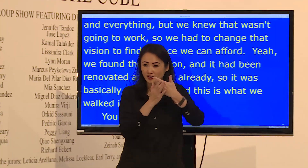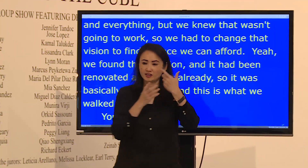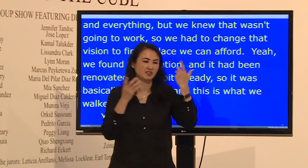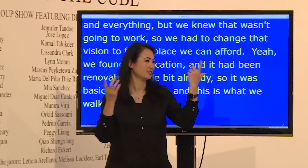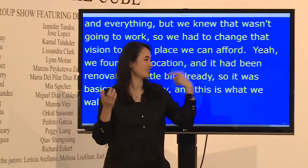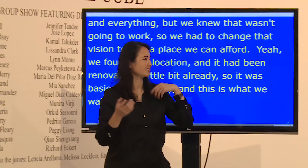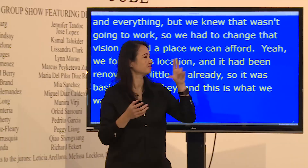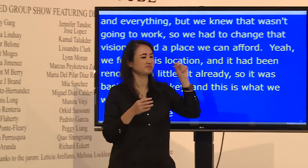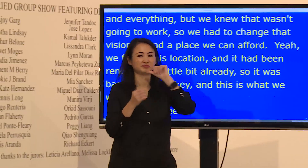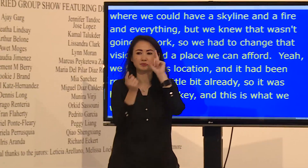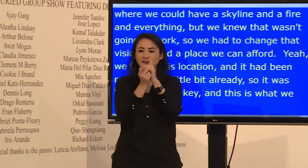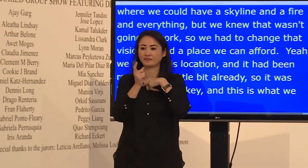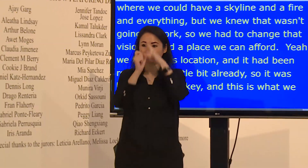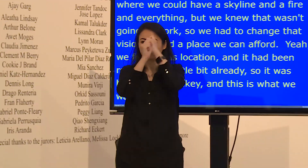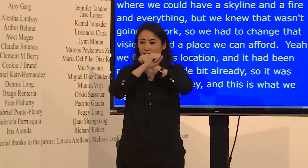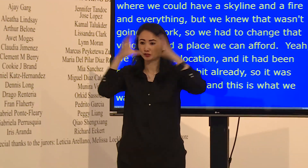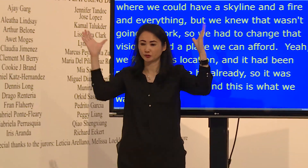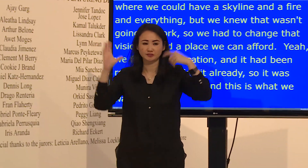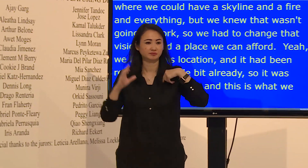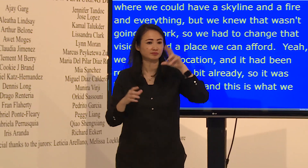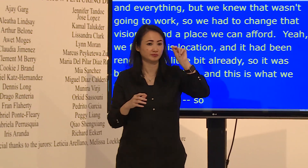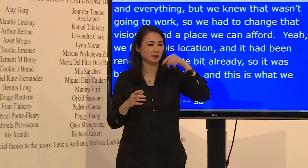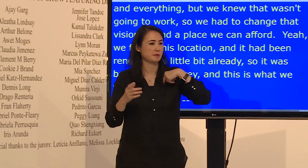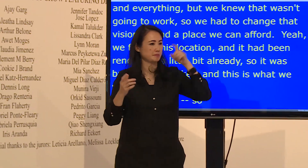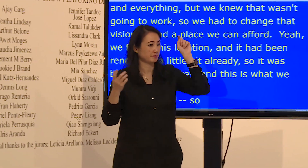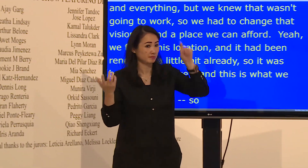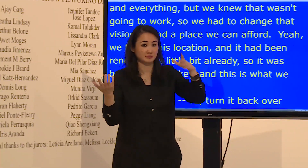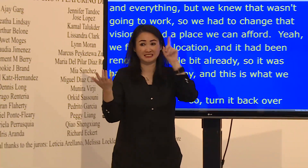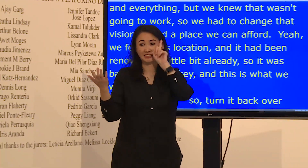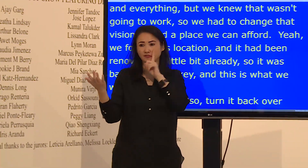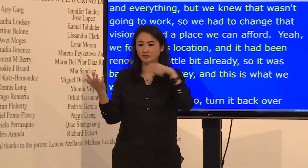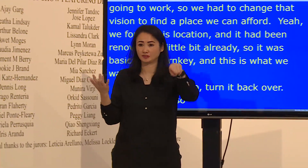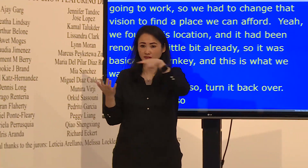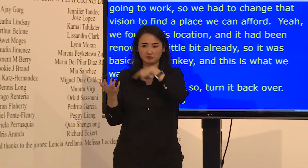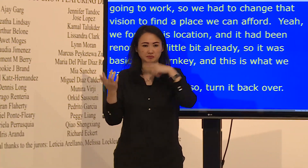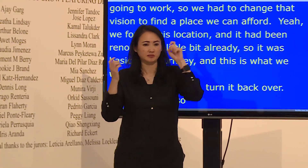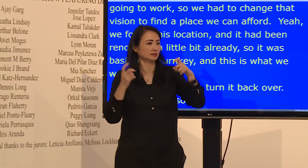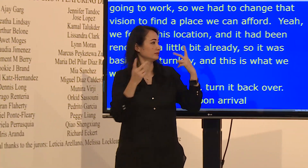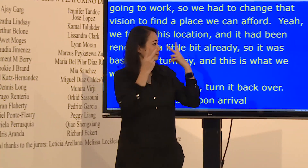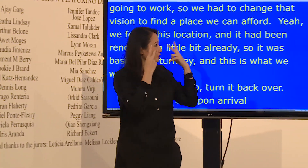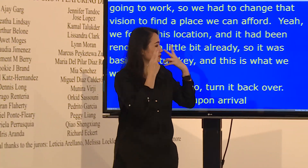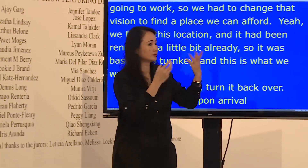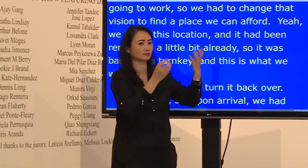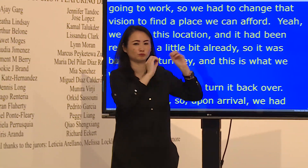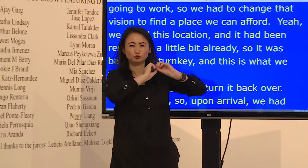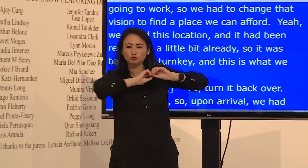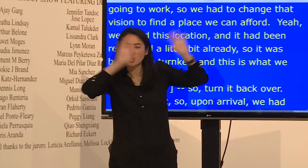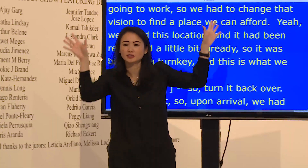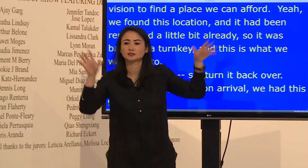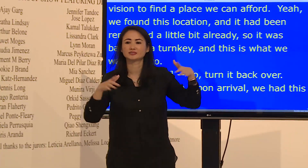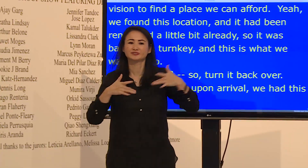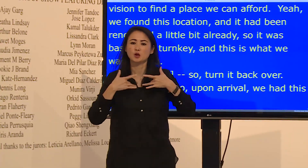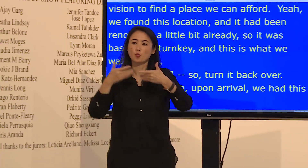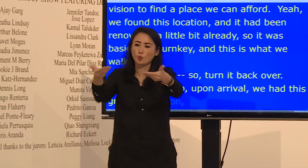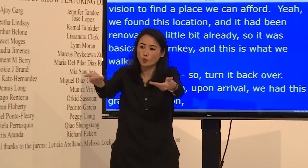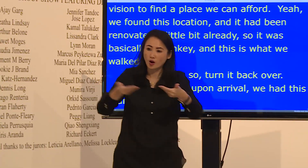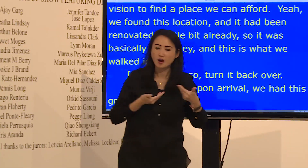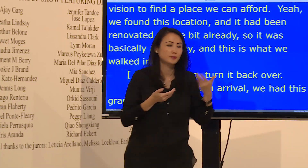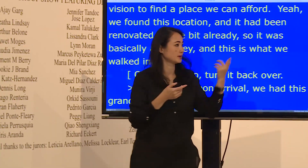upon arrival, we had this grandiose vision, and obviously we want our clientele to involve a lot of deaf individuals. We want this environment to